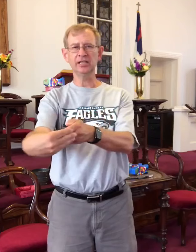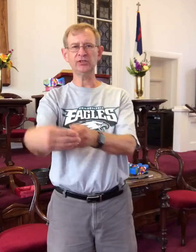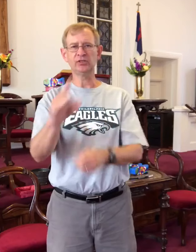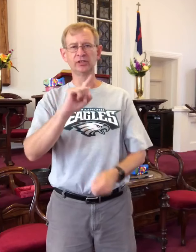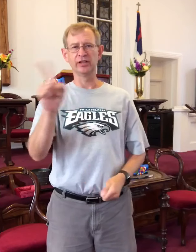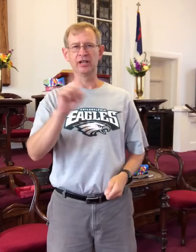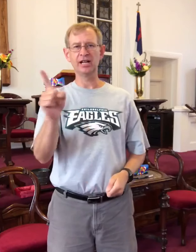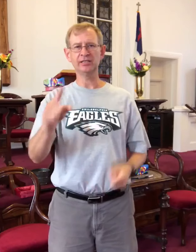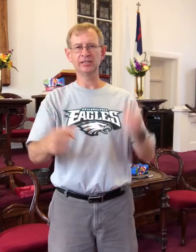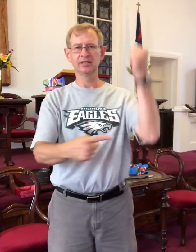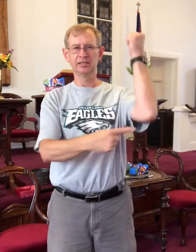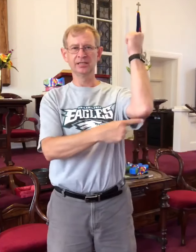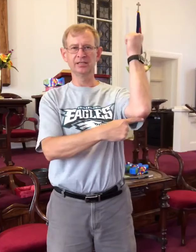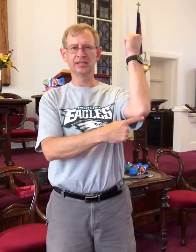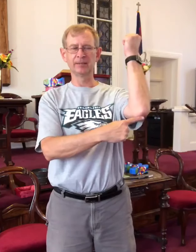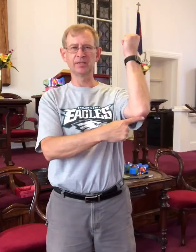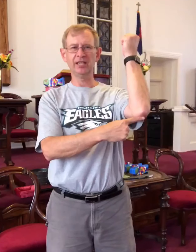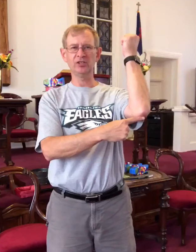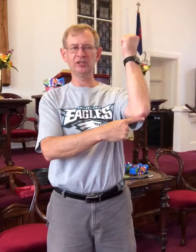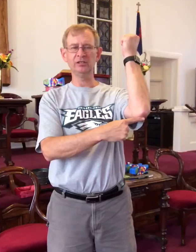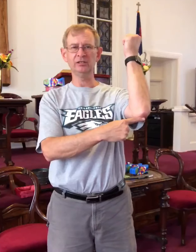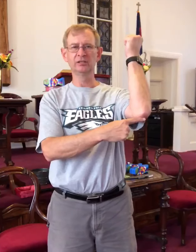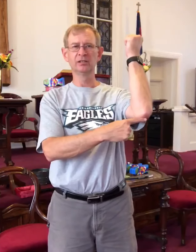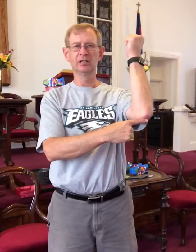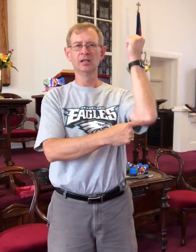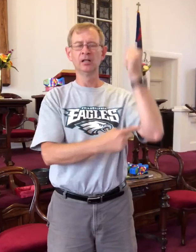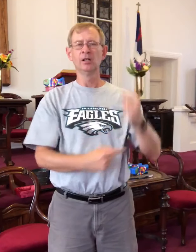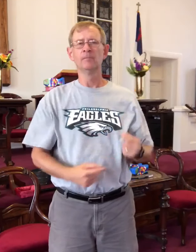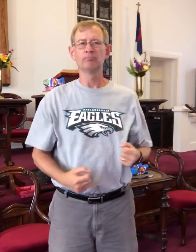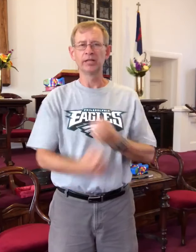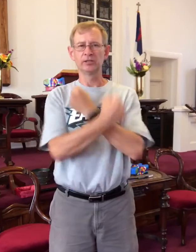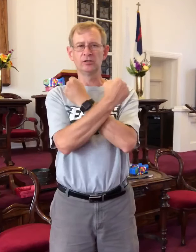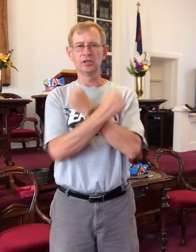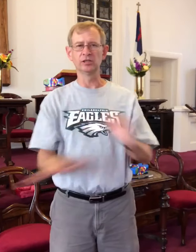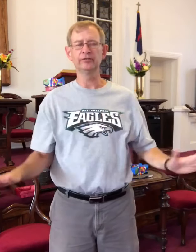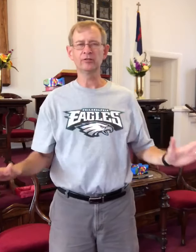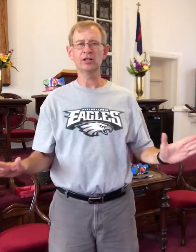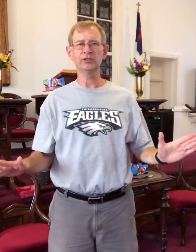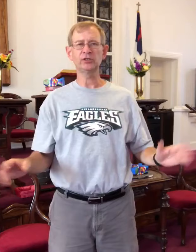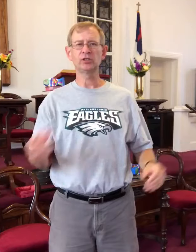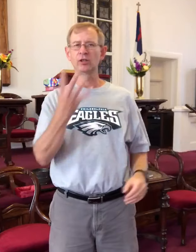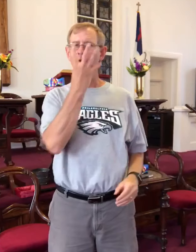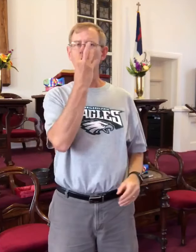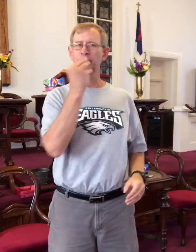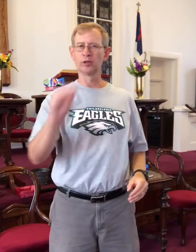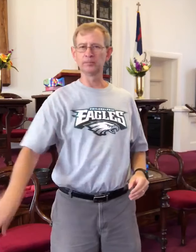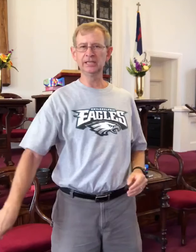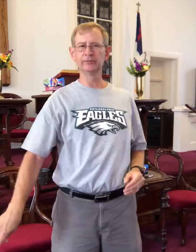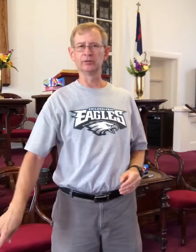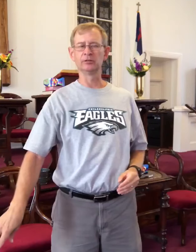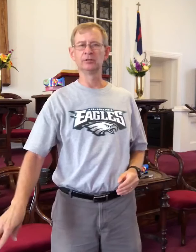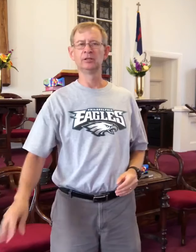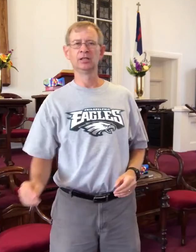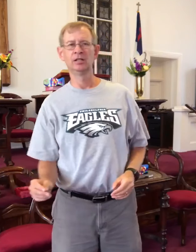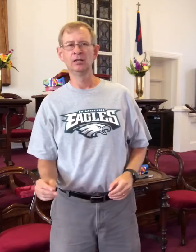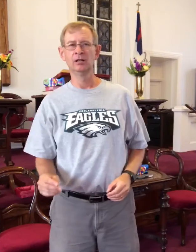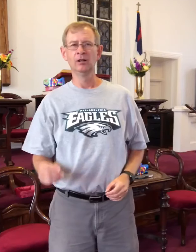us not into temptation, but deliver us from evil.